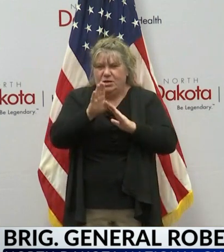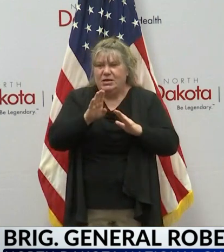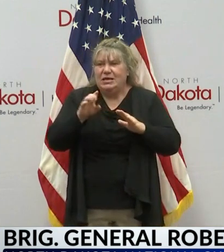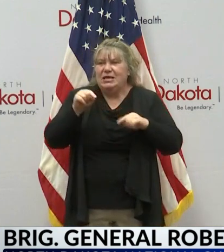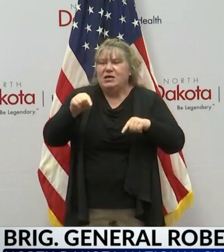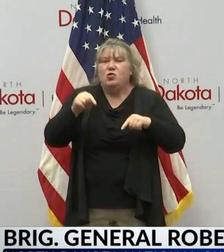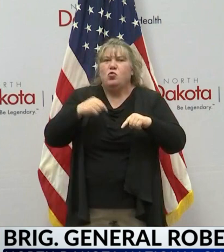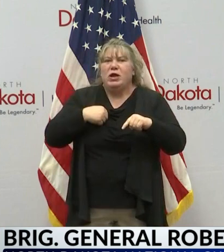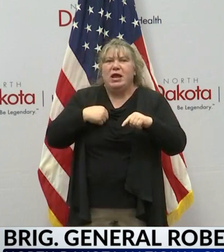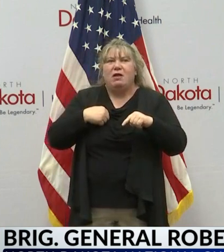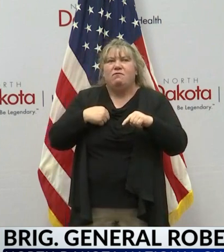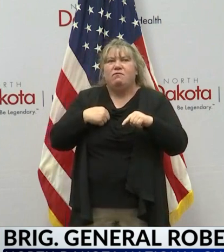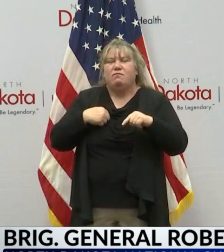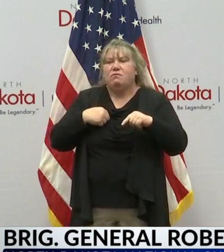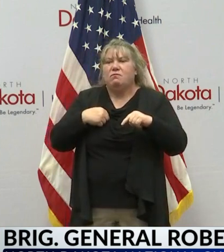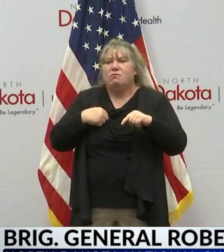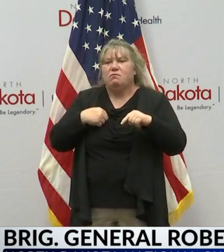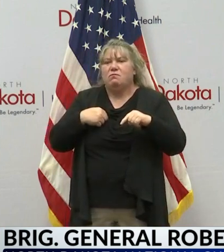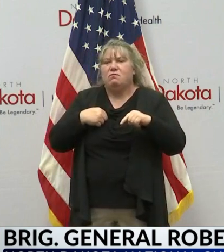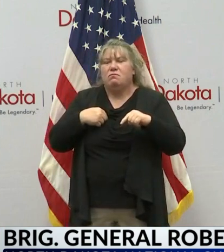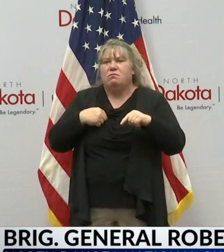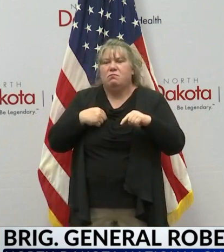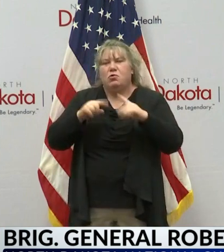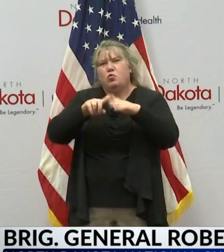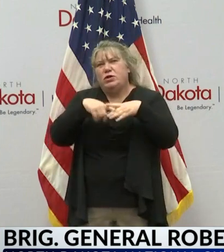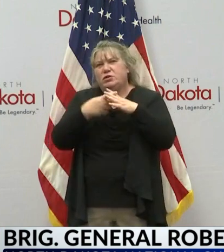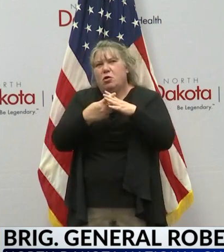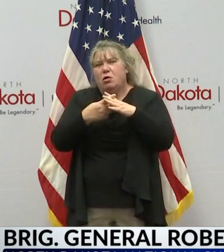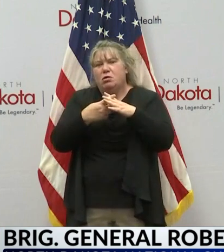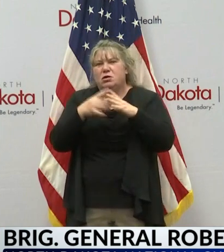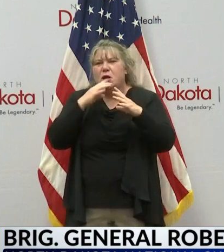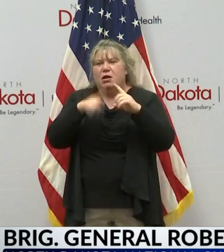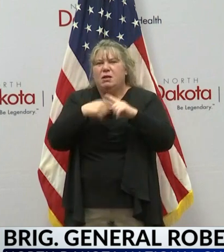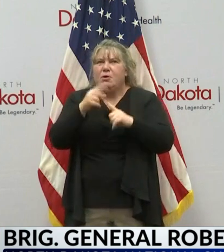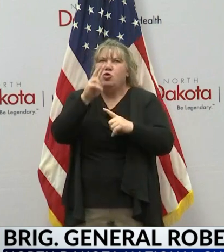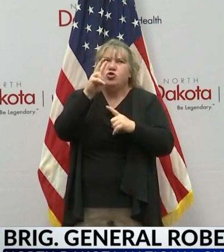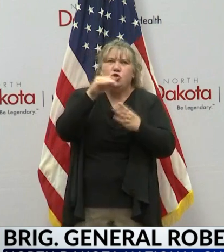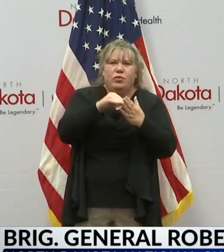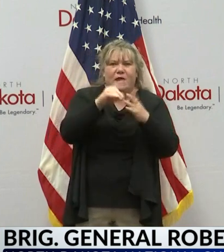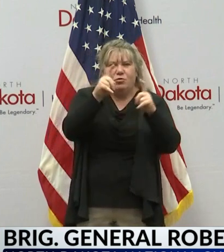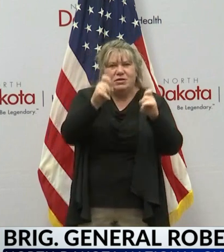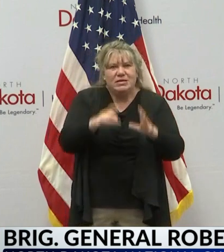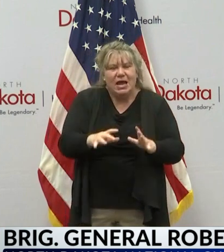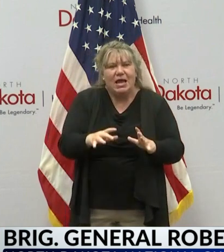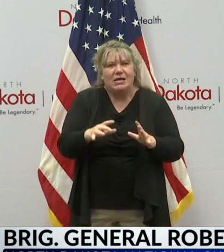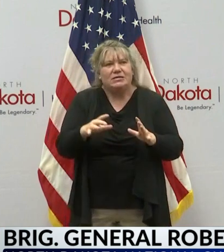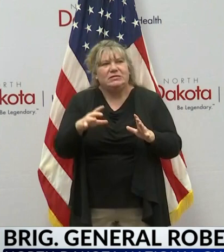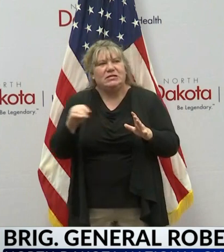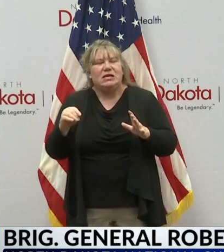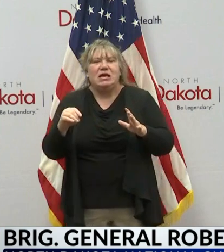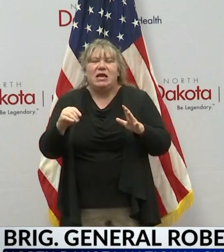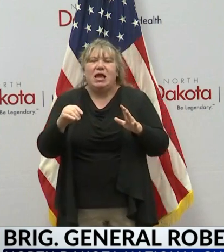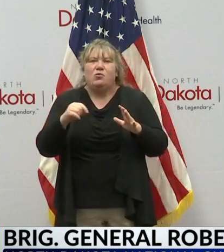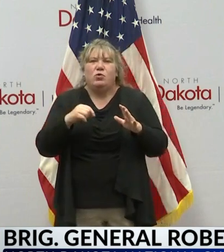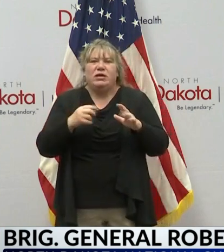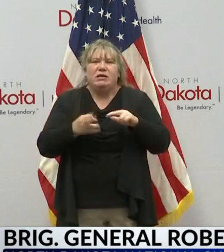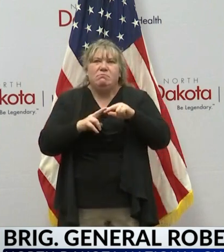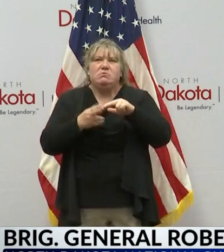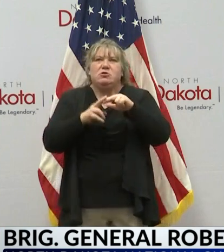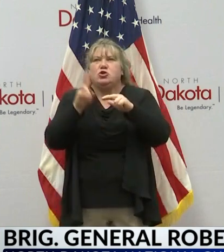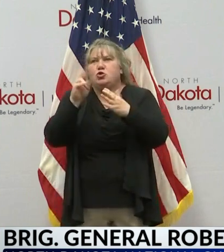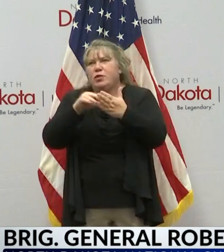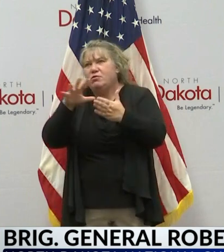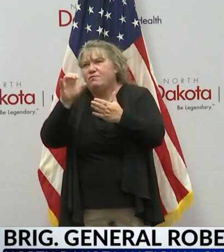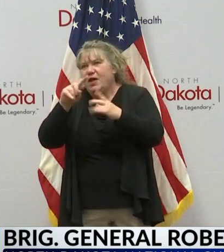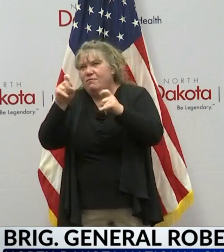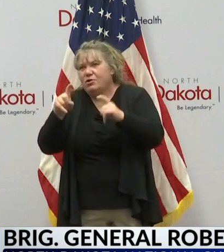We get commonplace. I'm looking, and we start talking about 2,000 tests, and we keep ramping up 2,500,